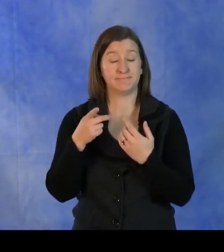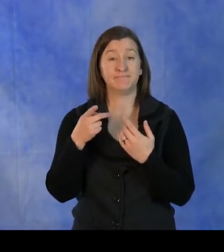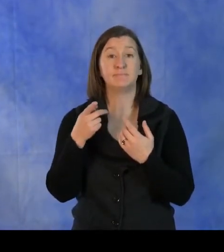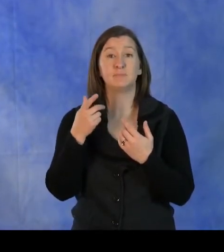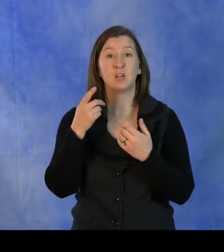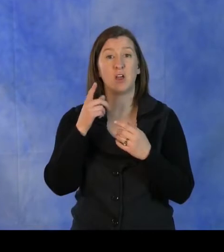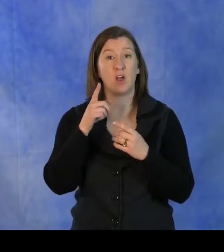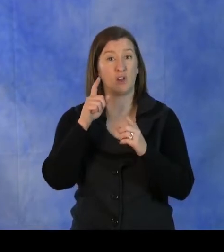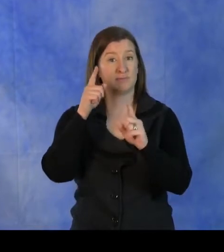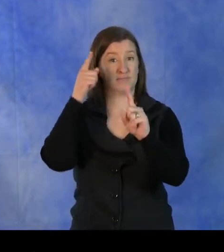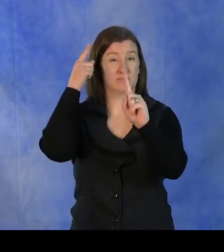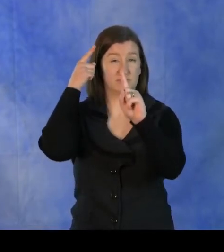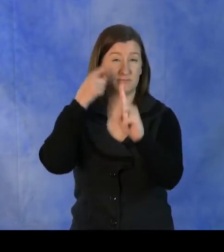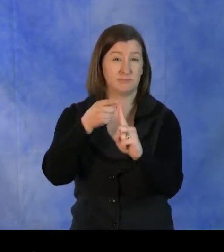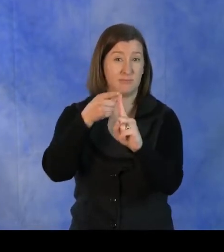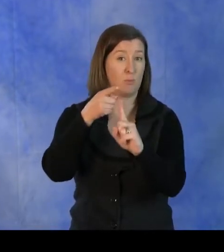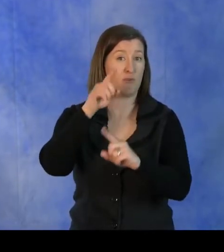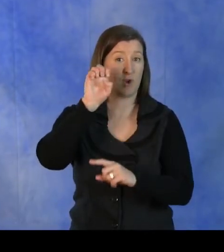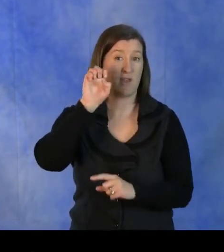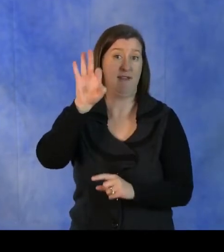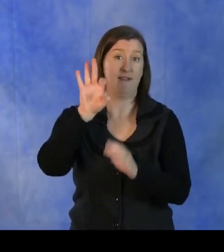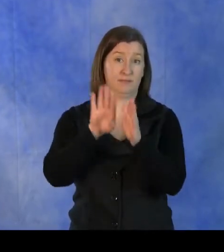So some programs